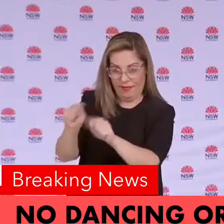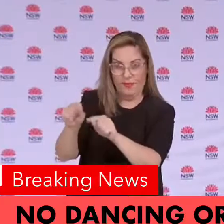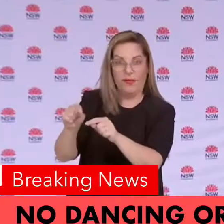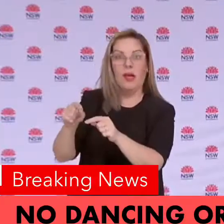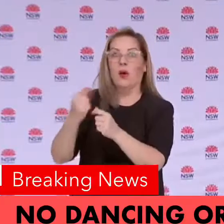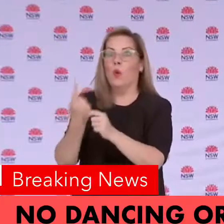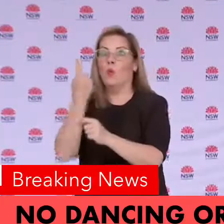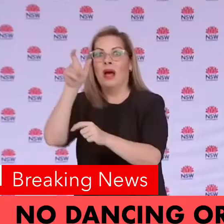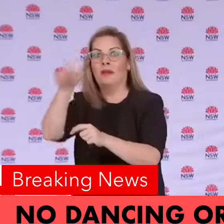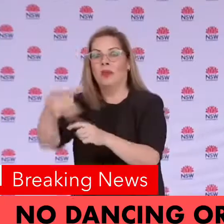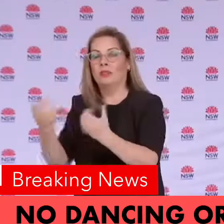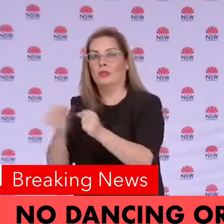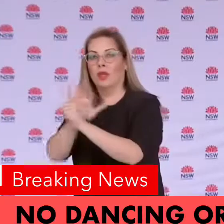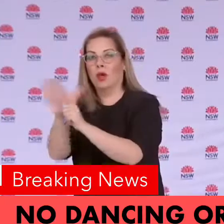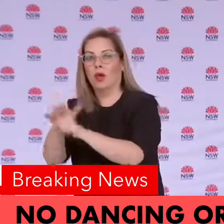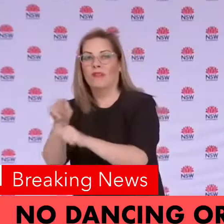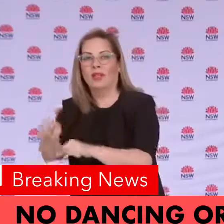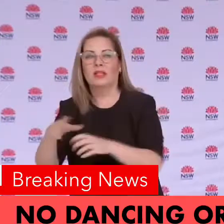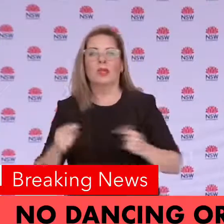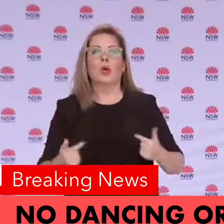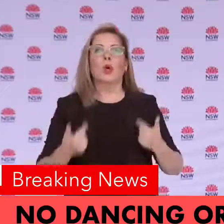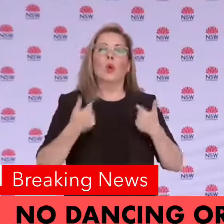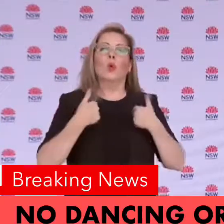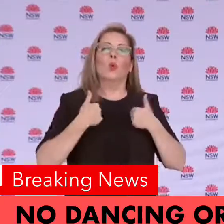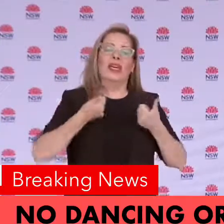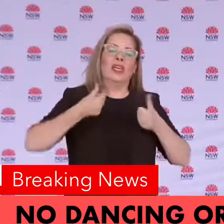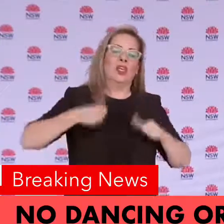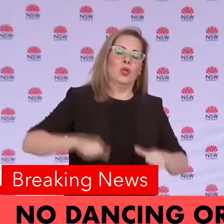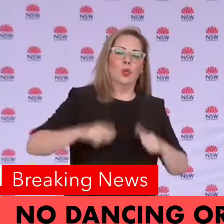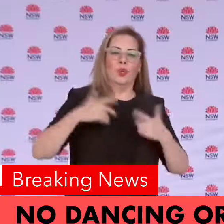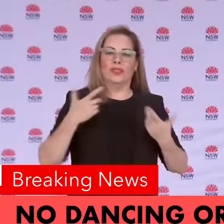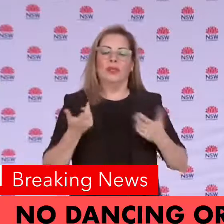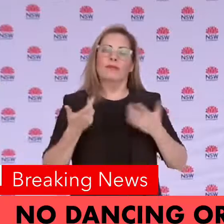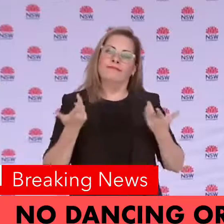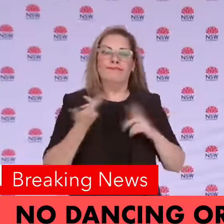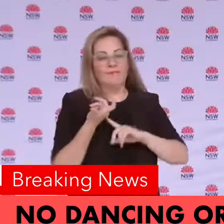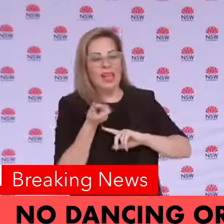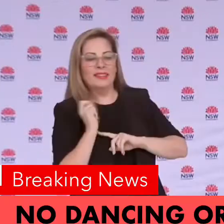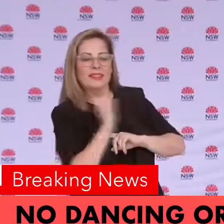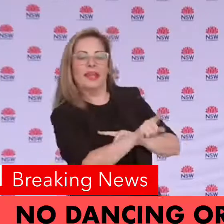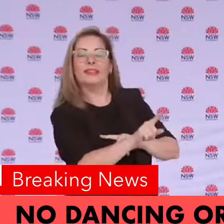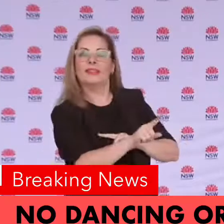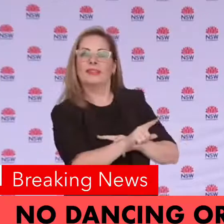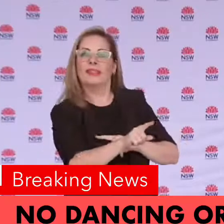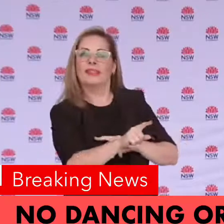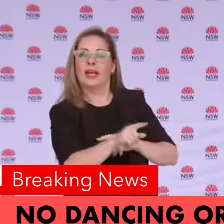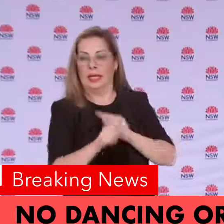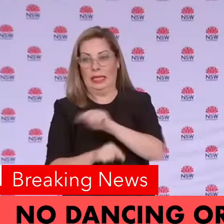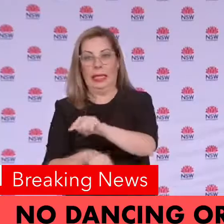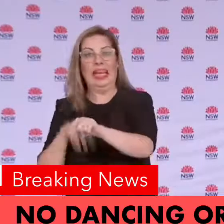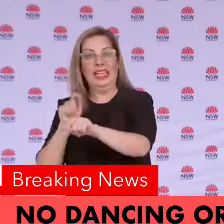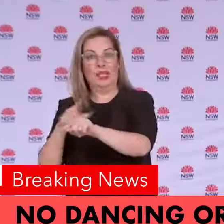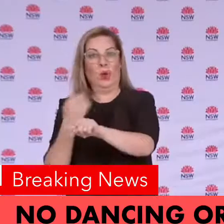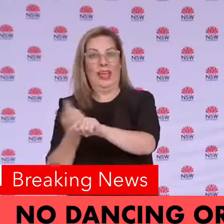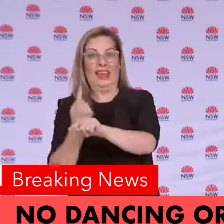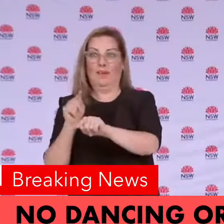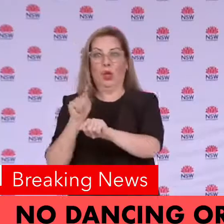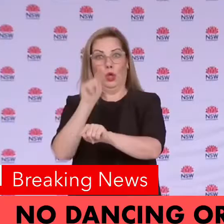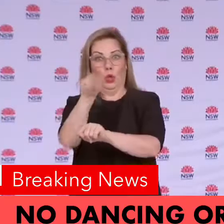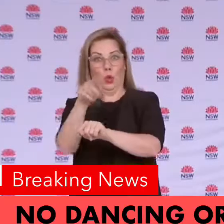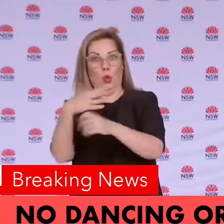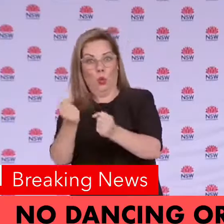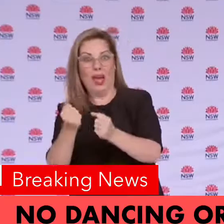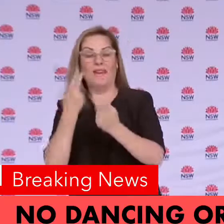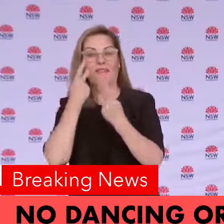then, what we call, we use the term protocon, but in essence it's a text message. So what people will get, if you have gone in, used your